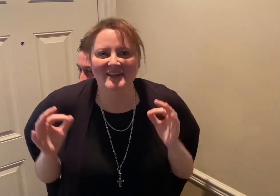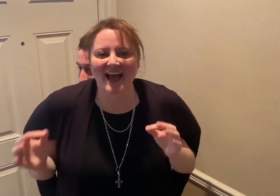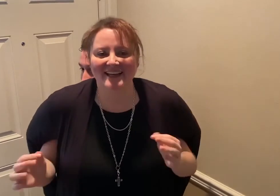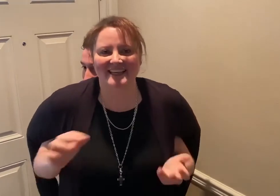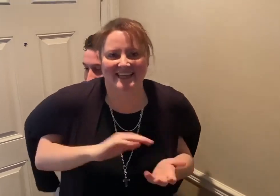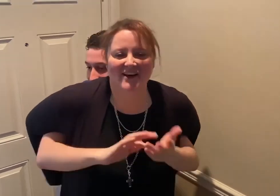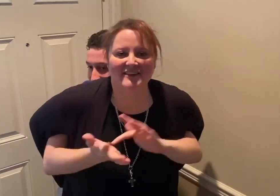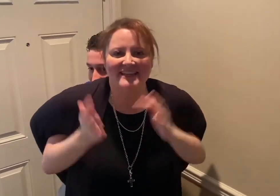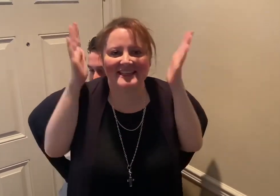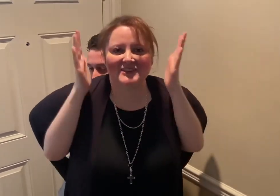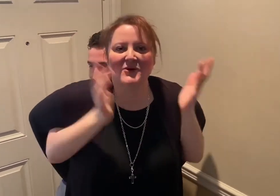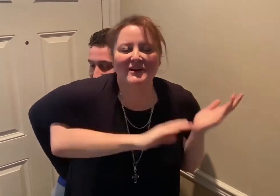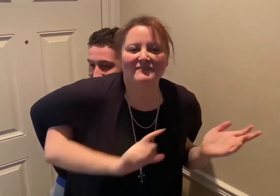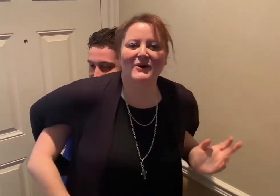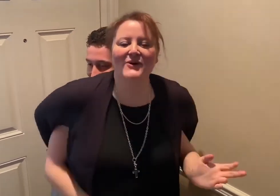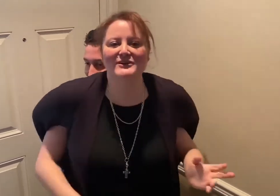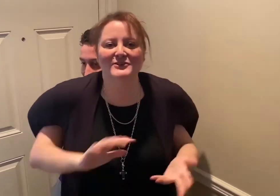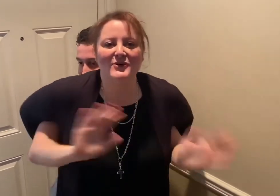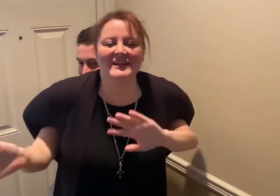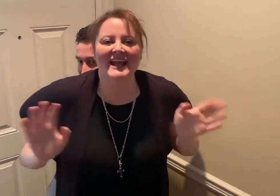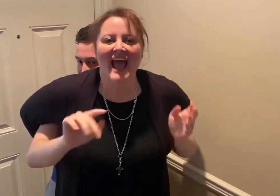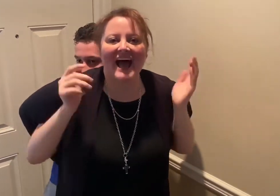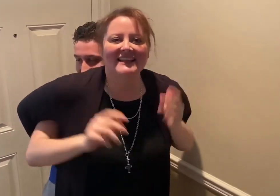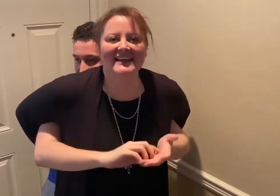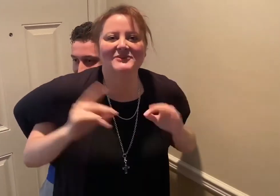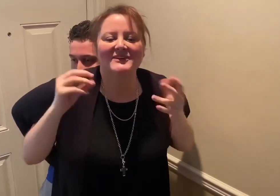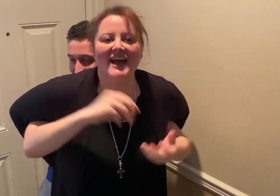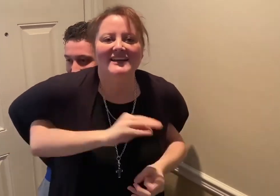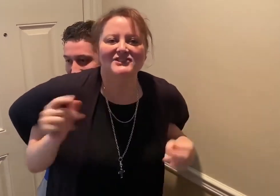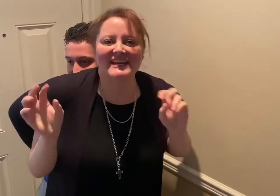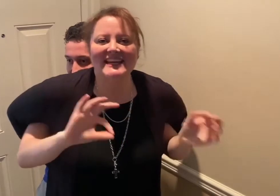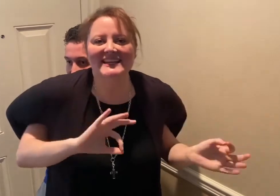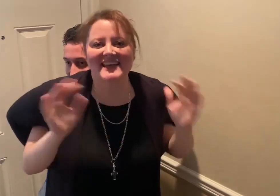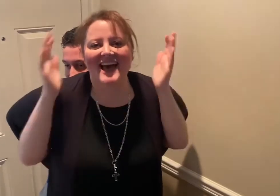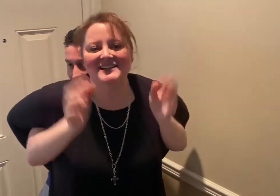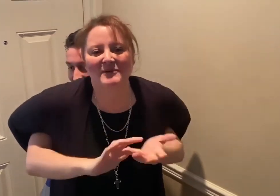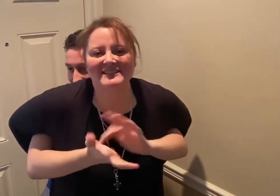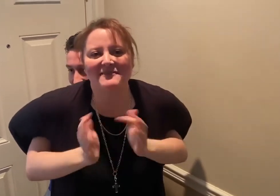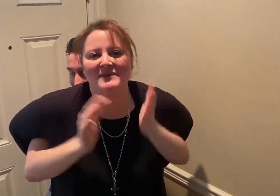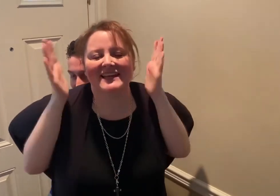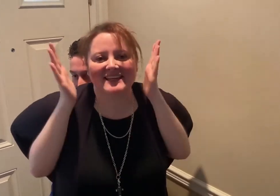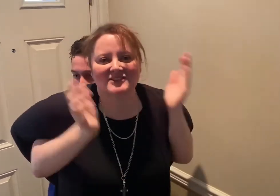hallelujah. King of kings and Lord of lords, glory, hallelujah. Jesus, Prince of Peace,